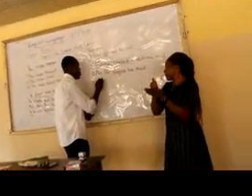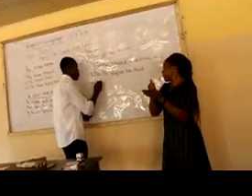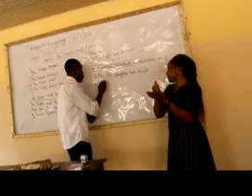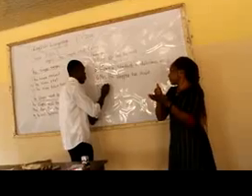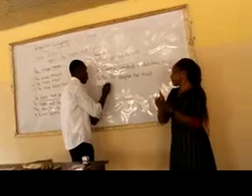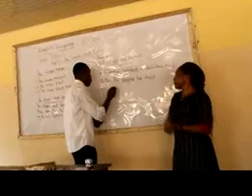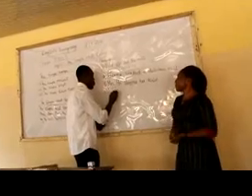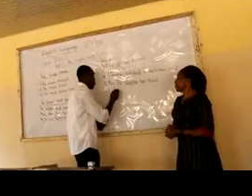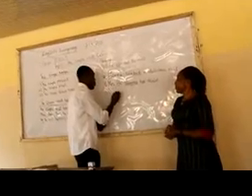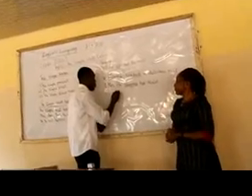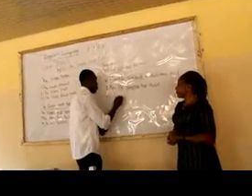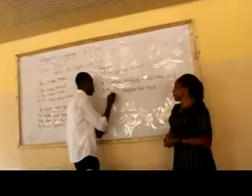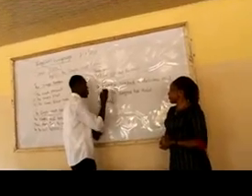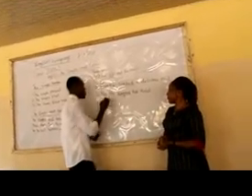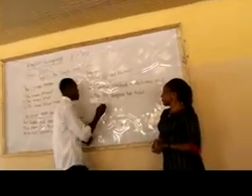I